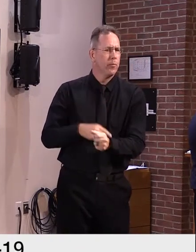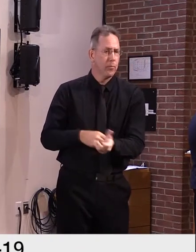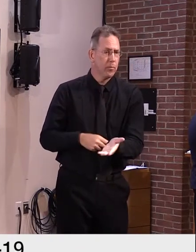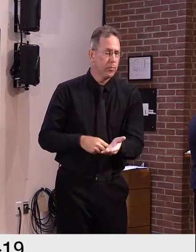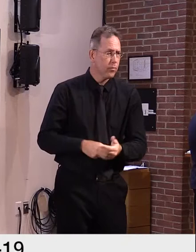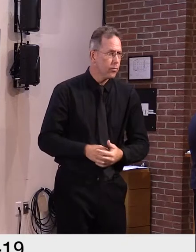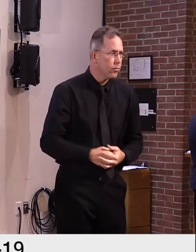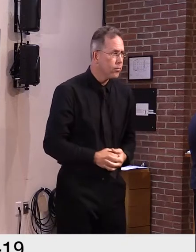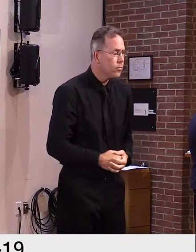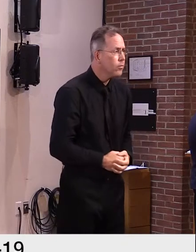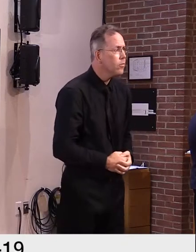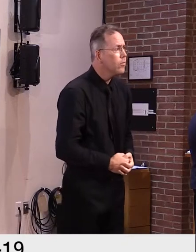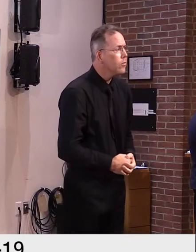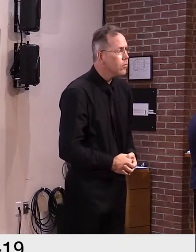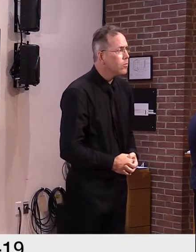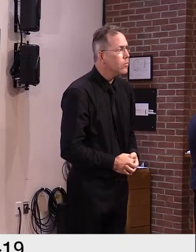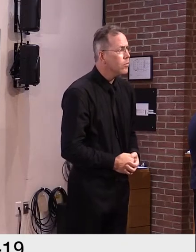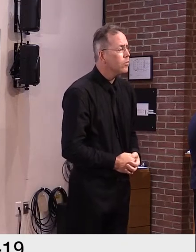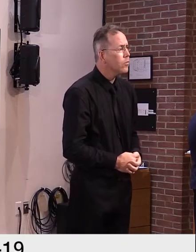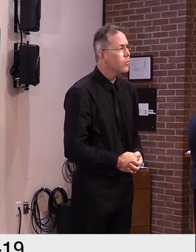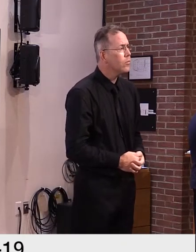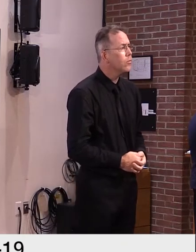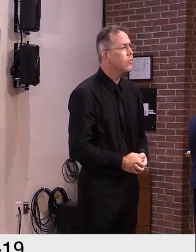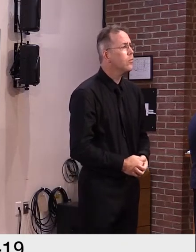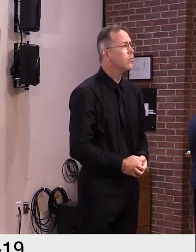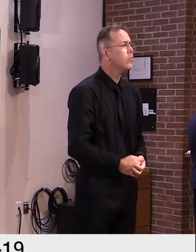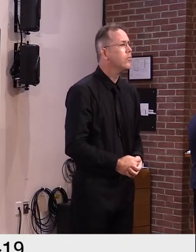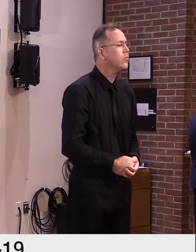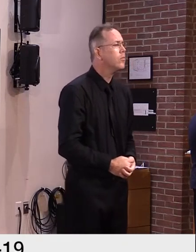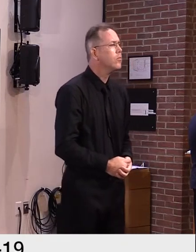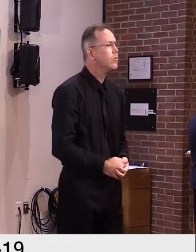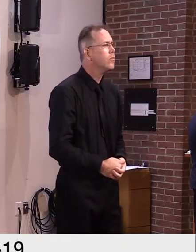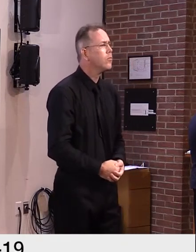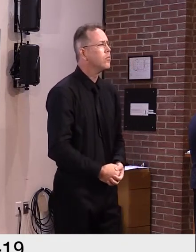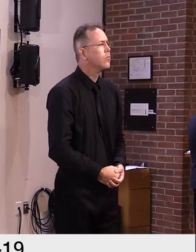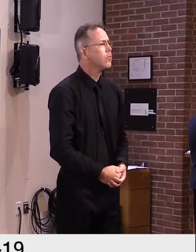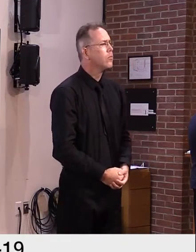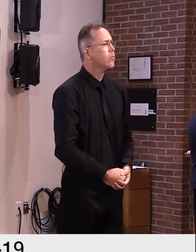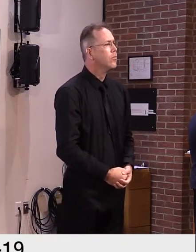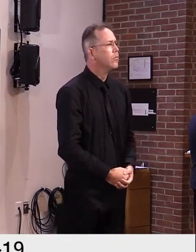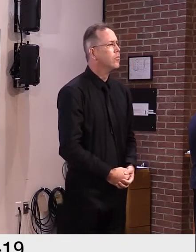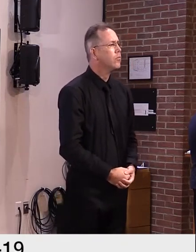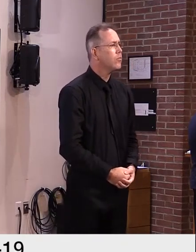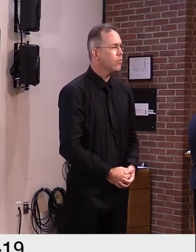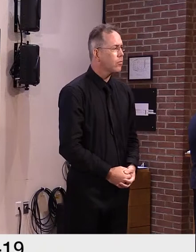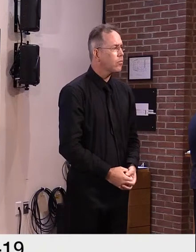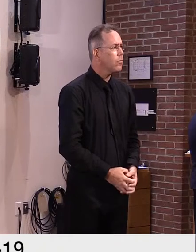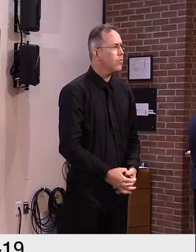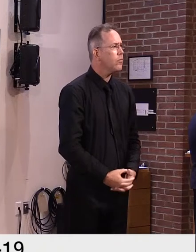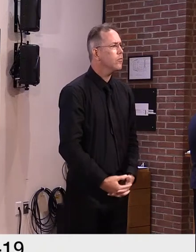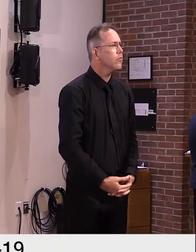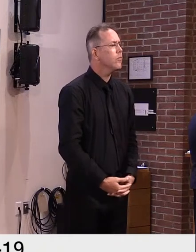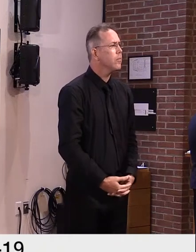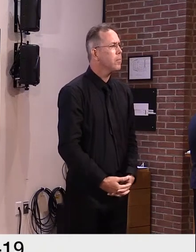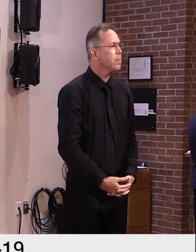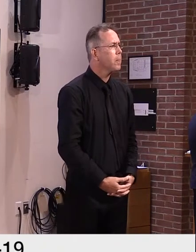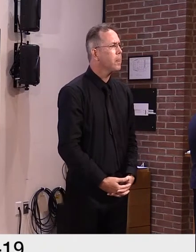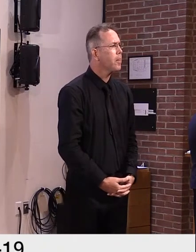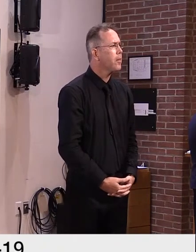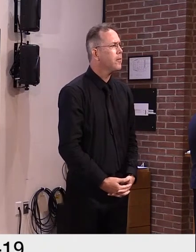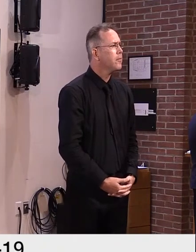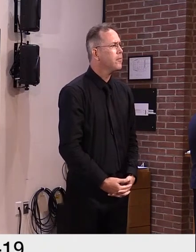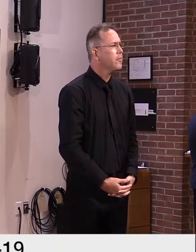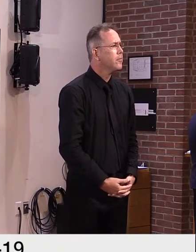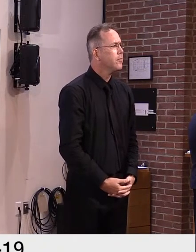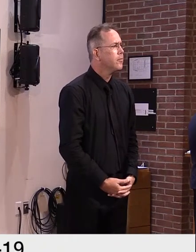being reckless and whatnot. Yet, on the other hand, we see that the governor of Virginia, who's an MD,